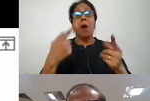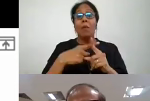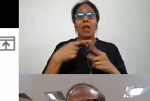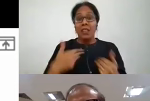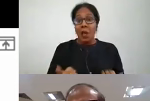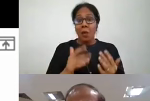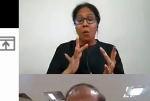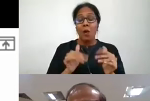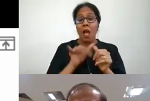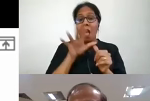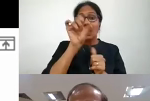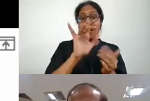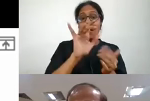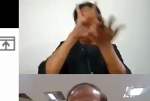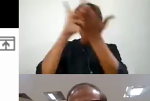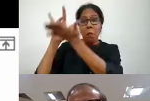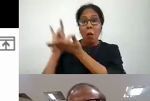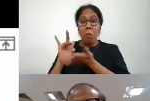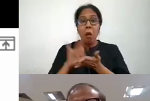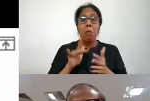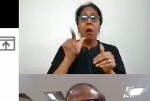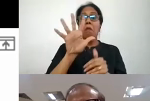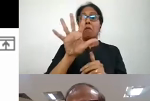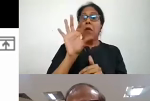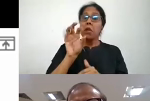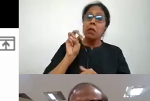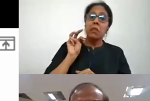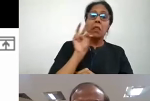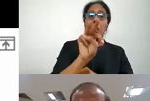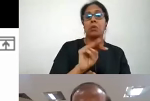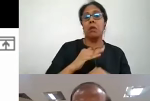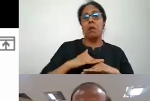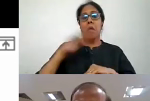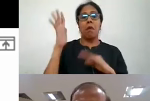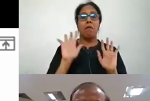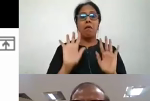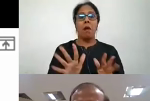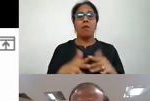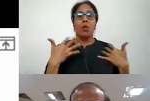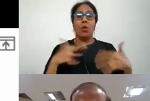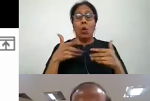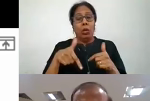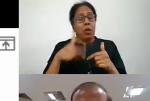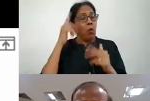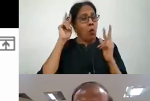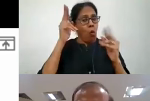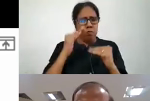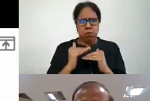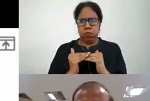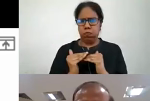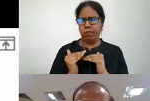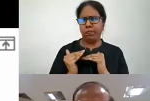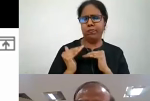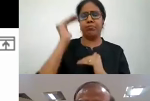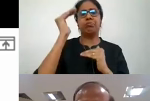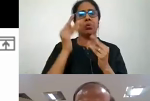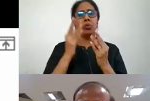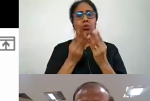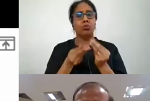we are hand holding the industry. I think this is going to rise exponentially. Once the technical complexity, whatever